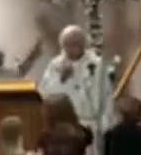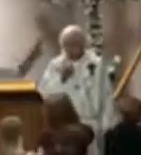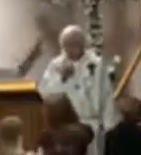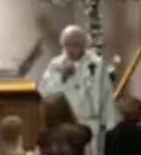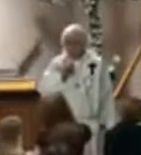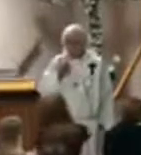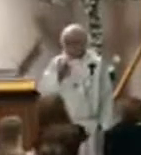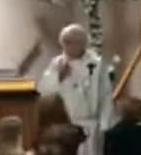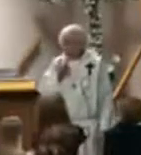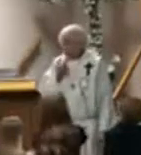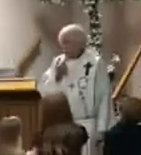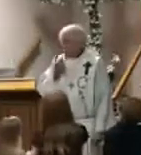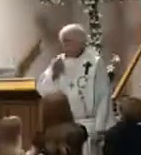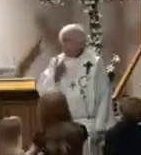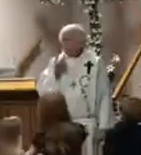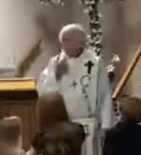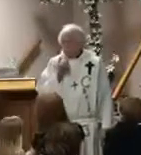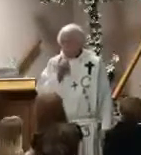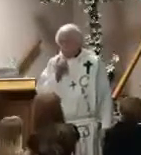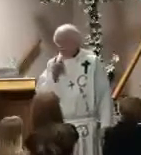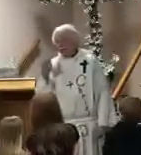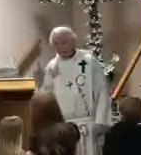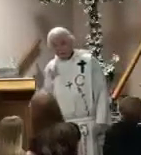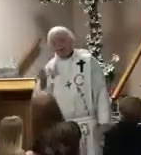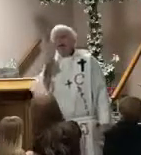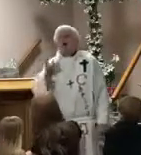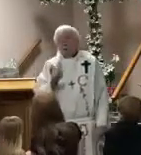to your mouth, and say, Jesus is risen,